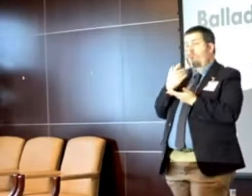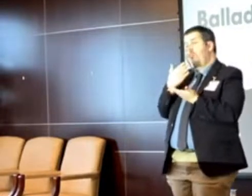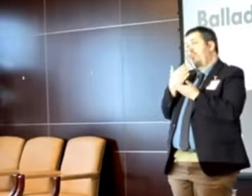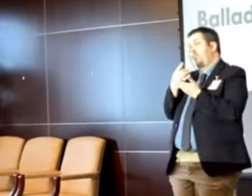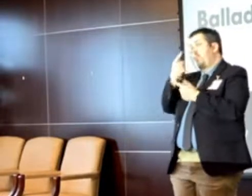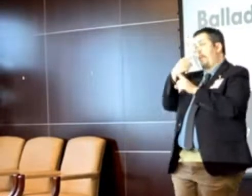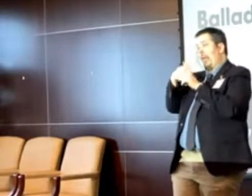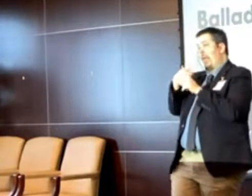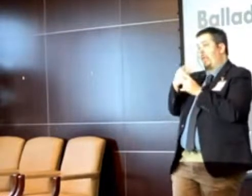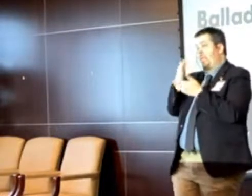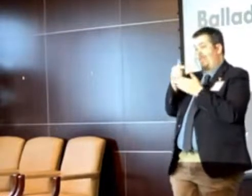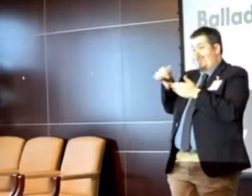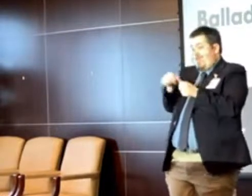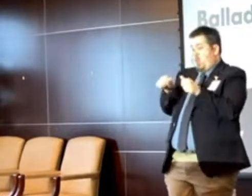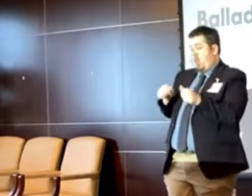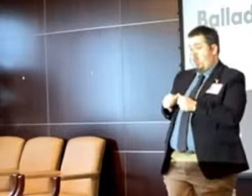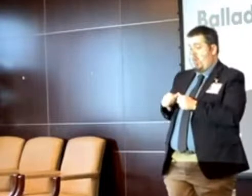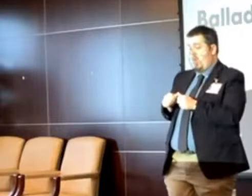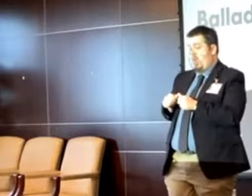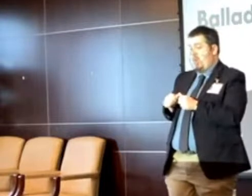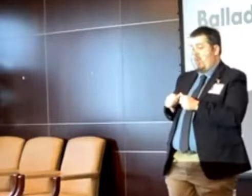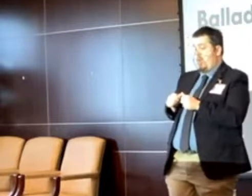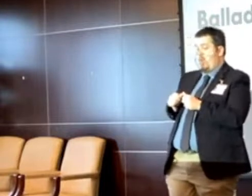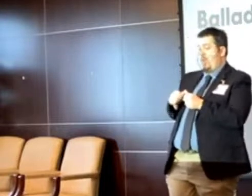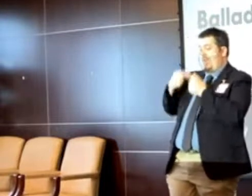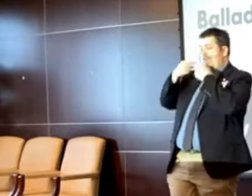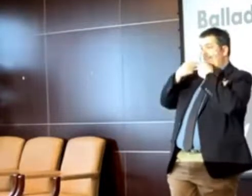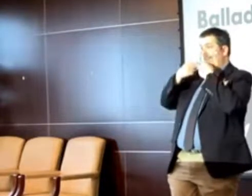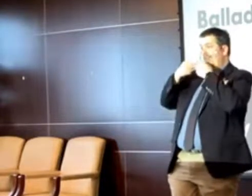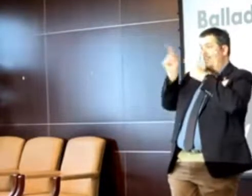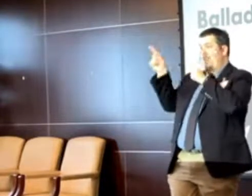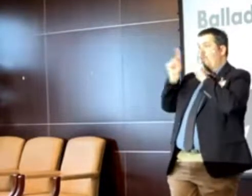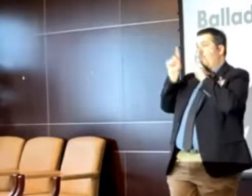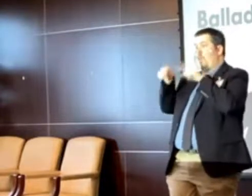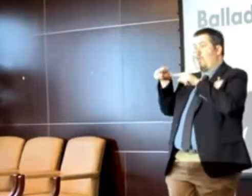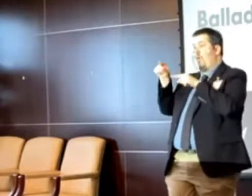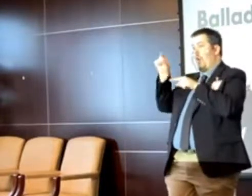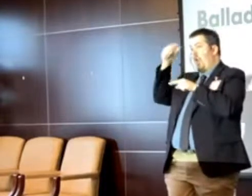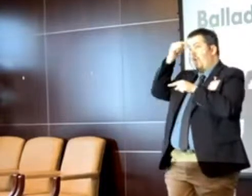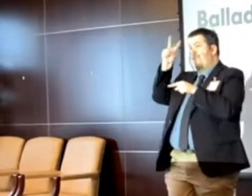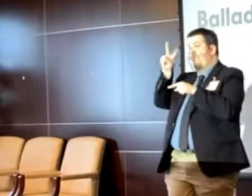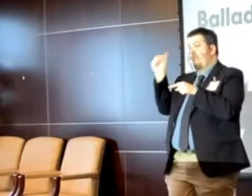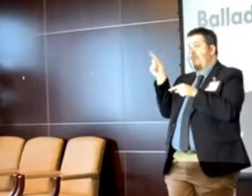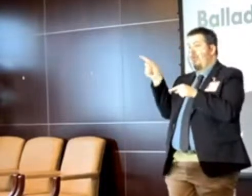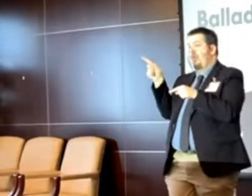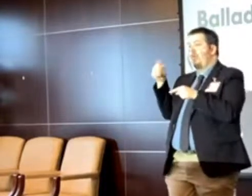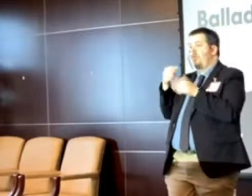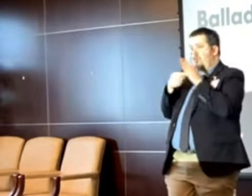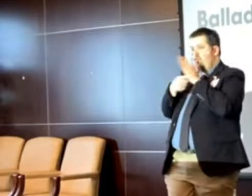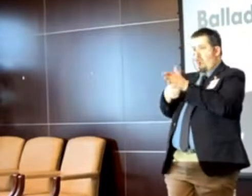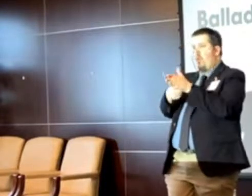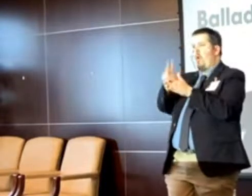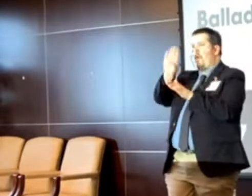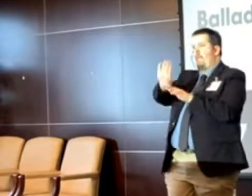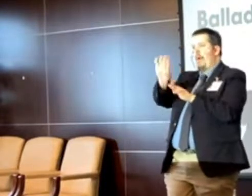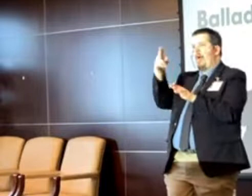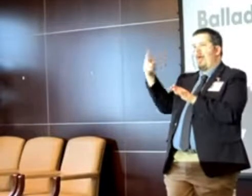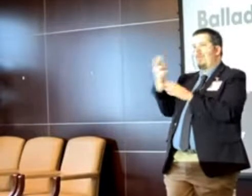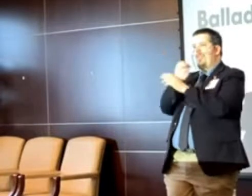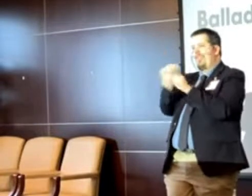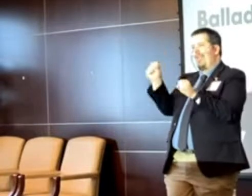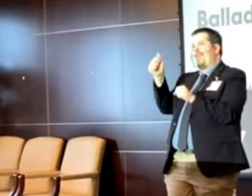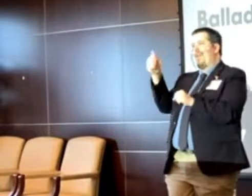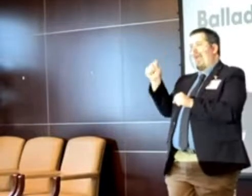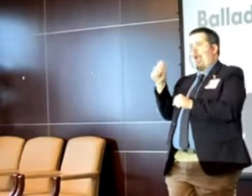spot here for our region. In announcing his executive order, he actually highlighted the Ballad Health Safe at